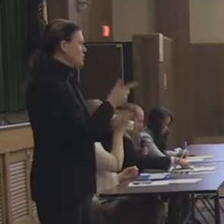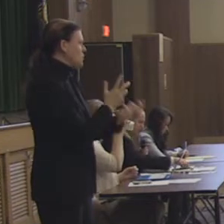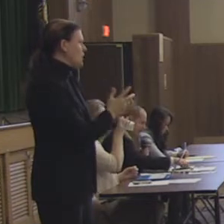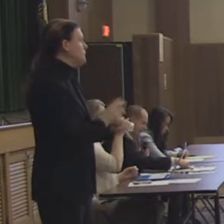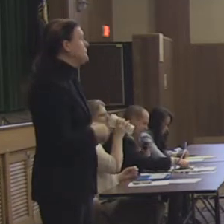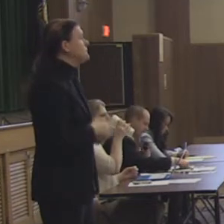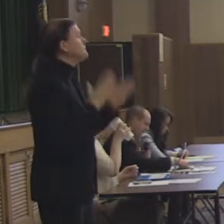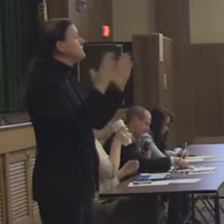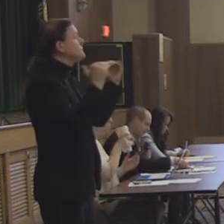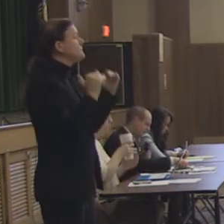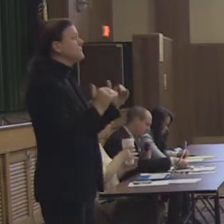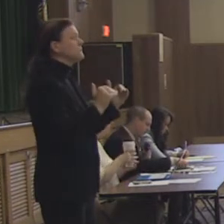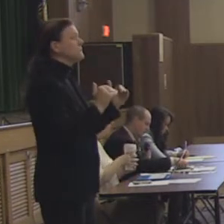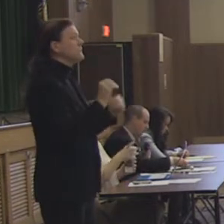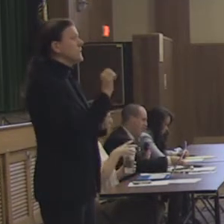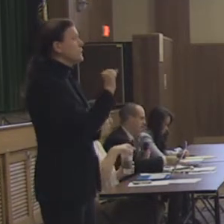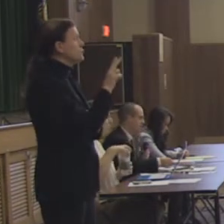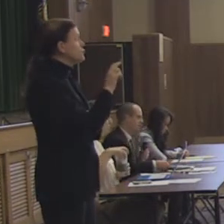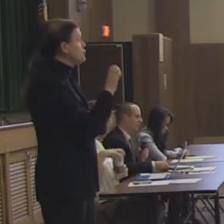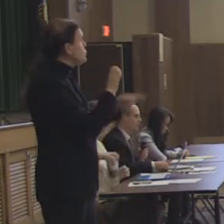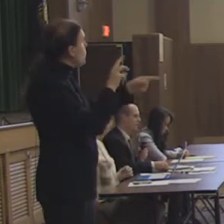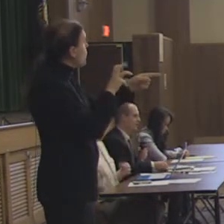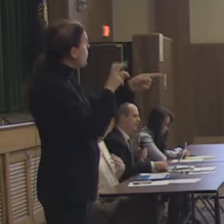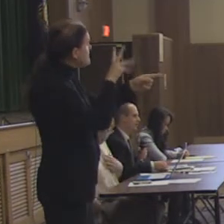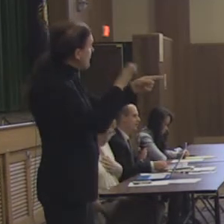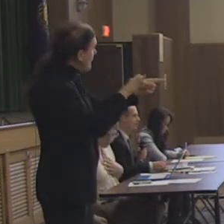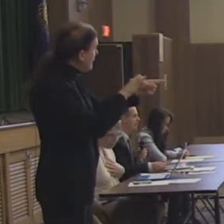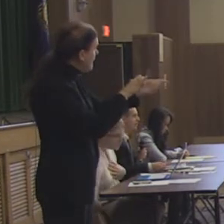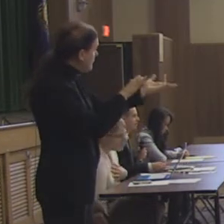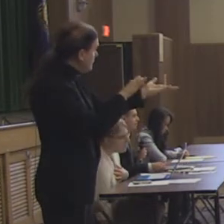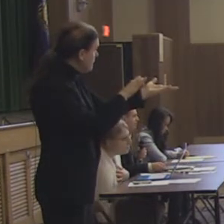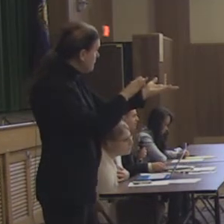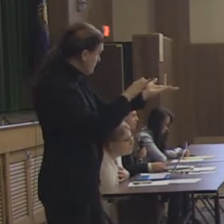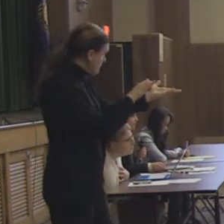Okay, next we have Sue Westby, or Westby.